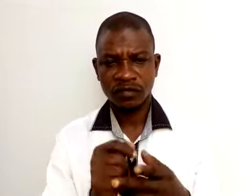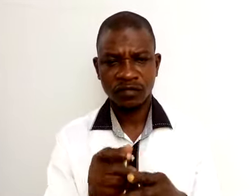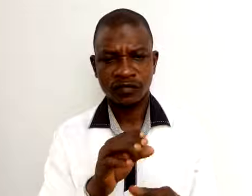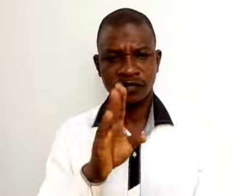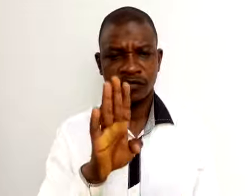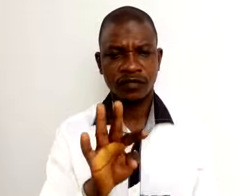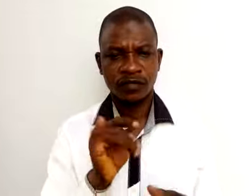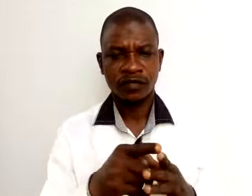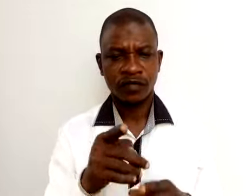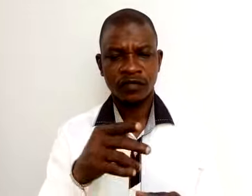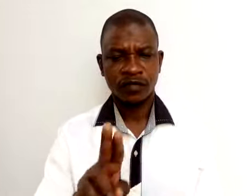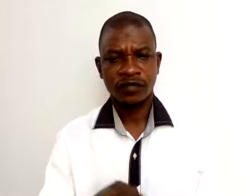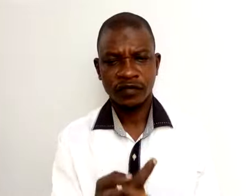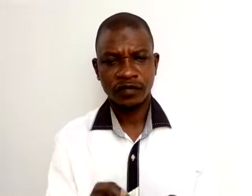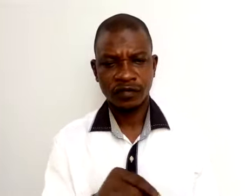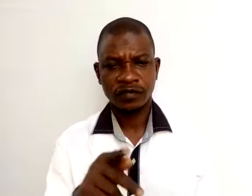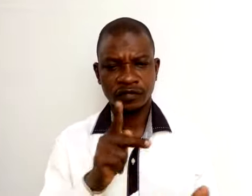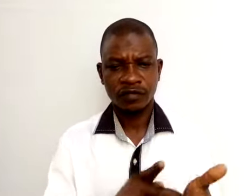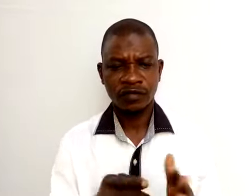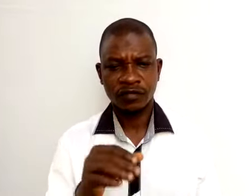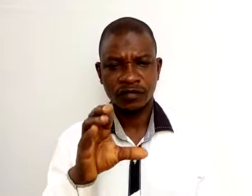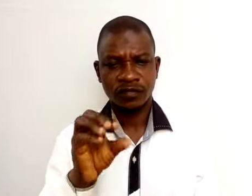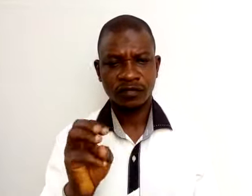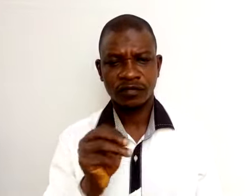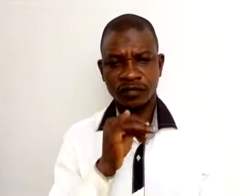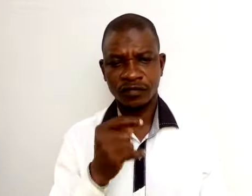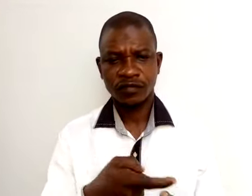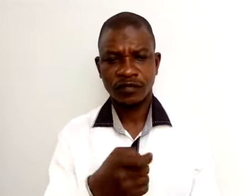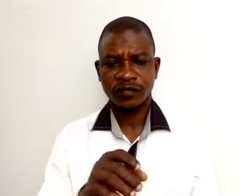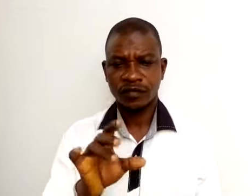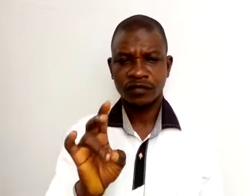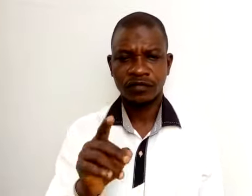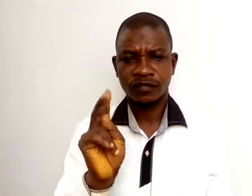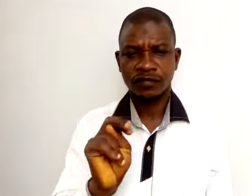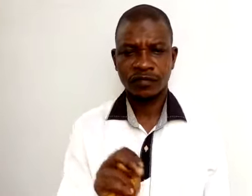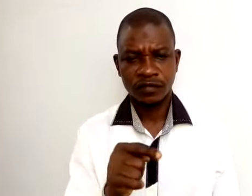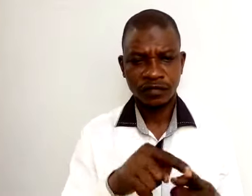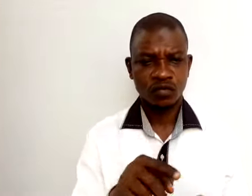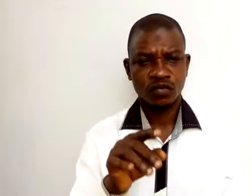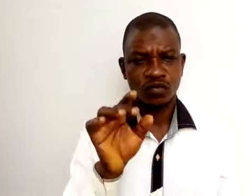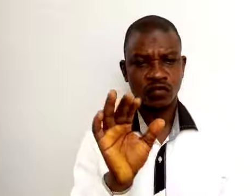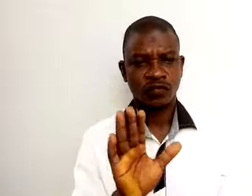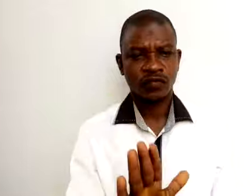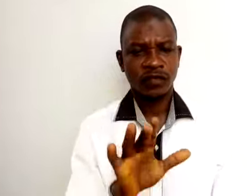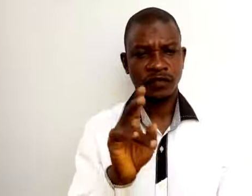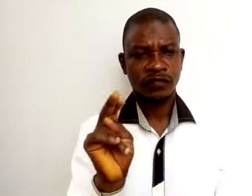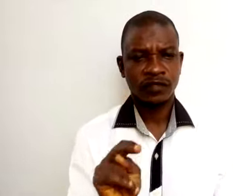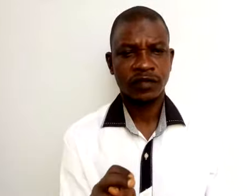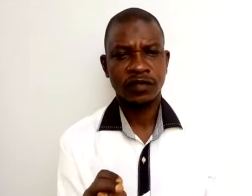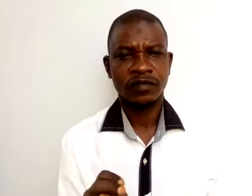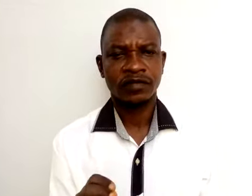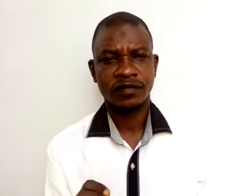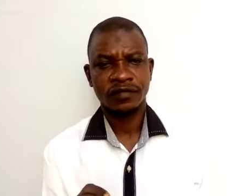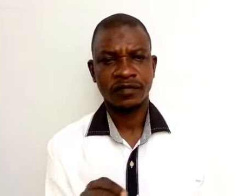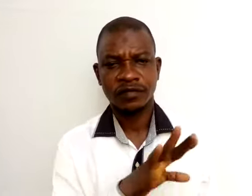fall in the price of the commodity from 7 naira to 5 naira, and the